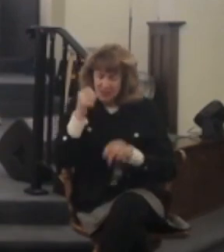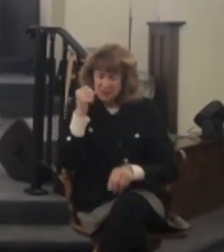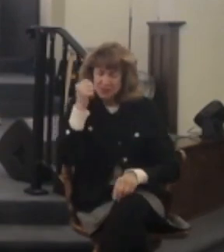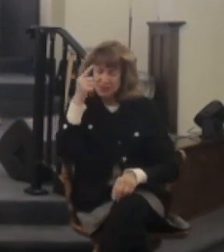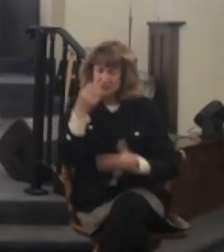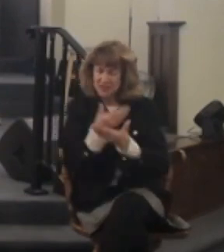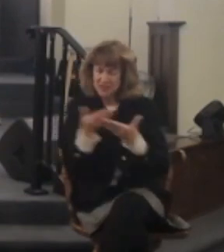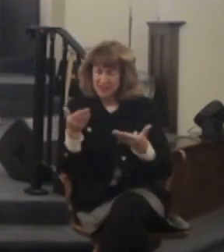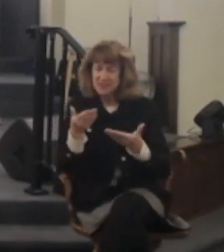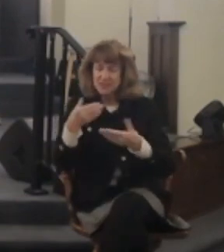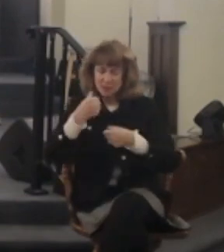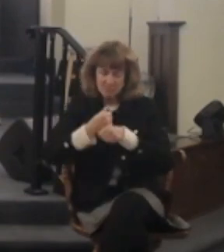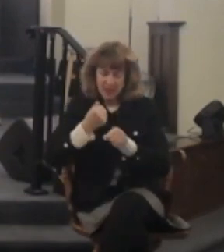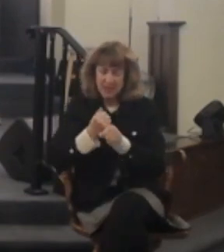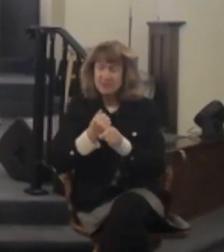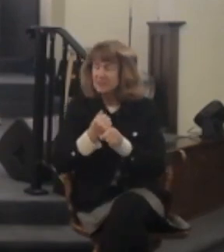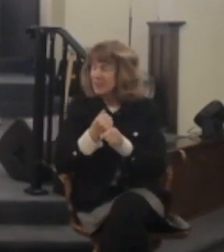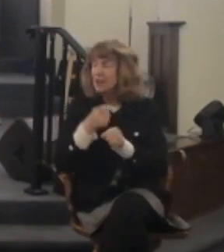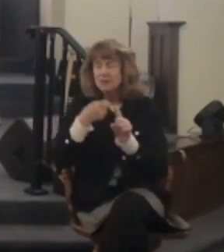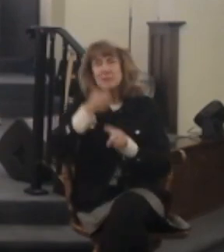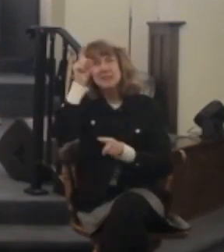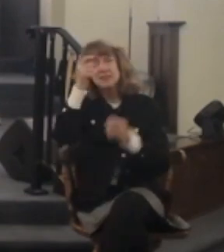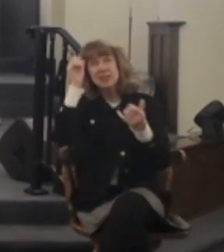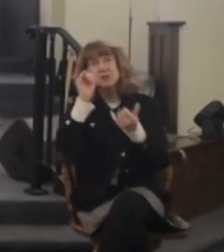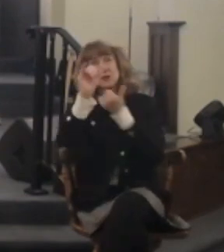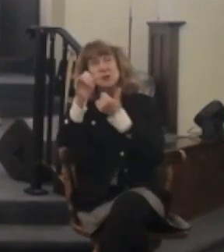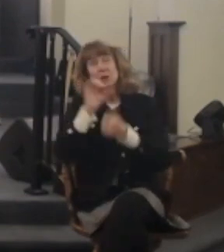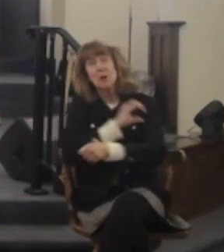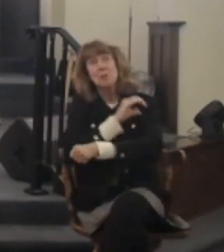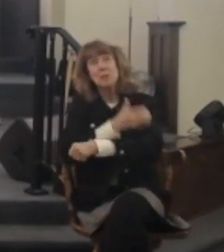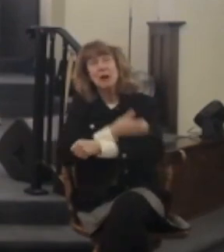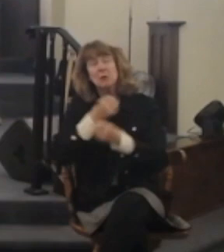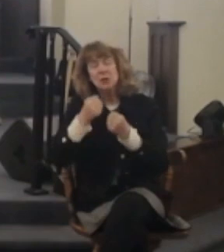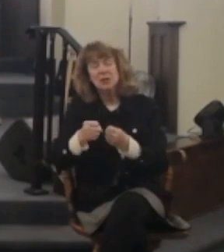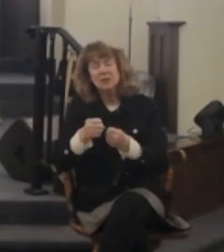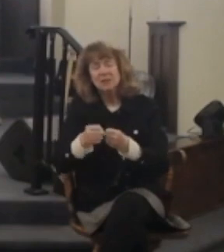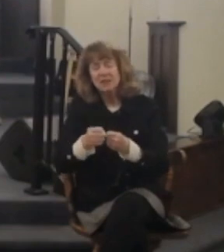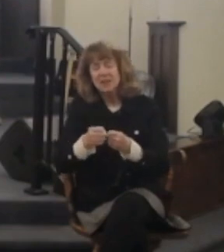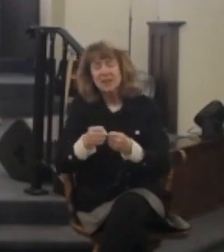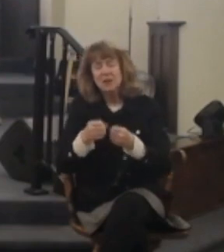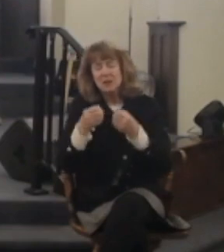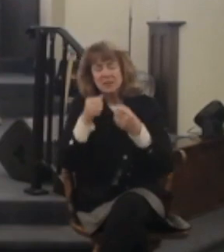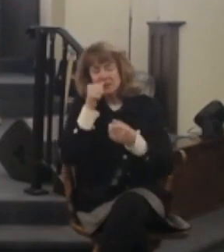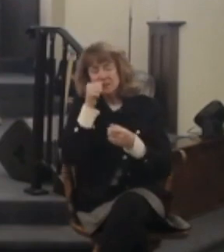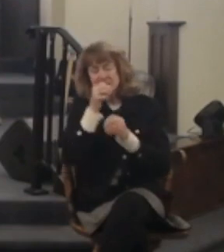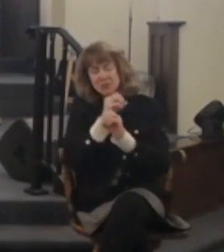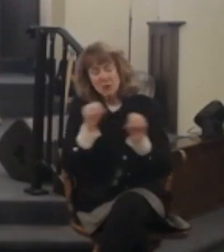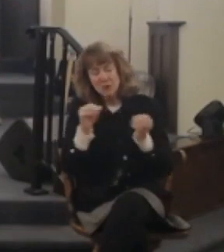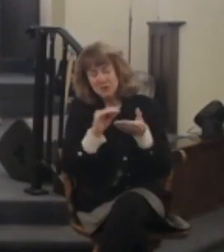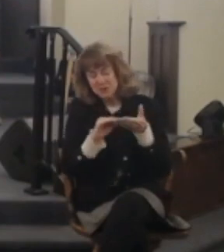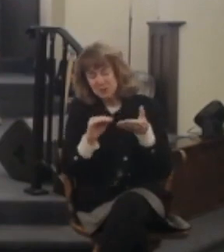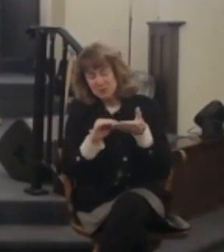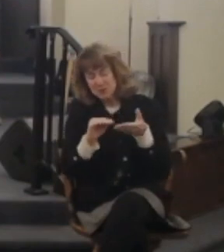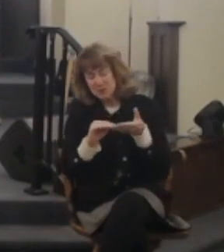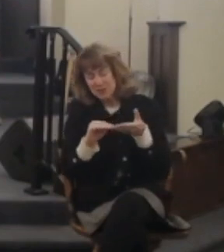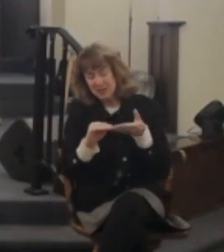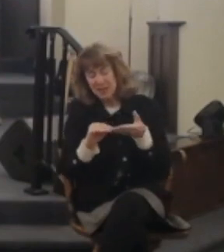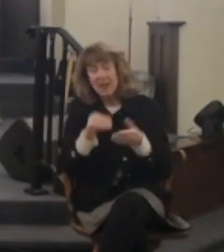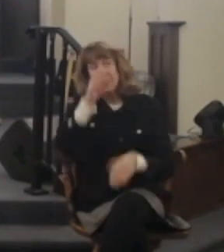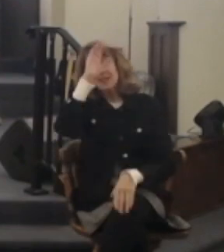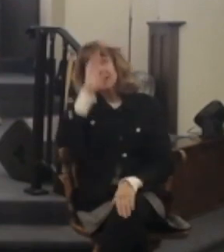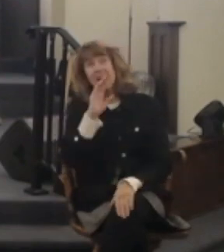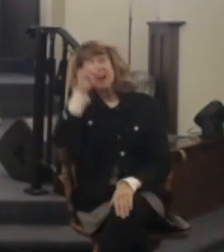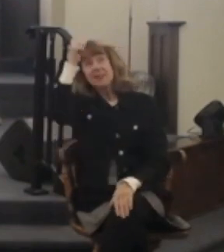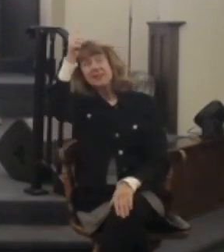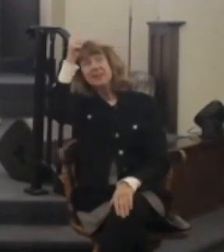made, even his eternal power and Godhead, so that they are without excuse. Because all they knew God, they